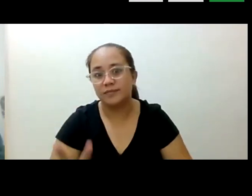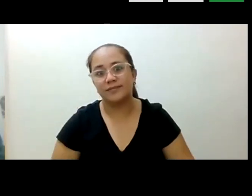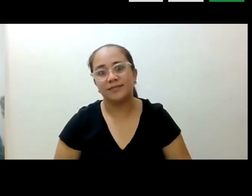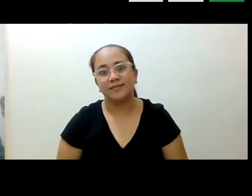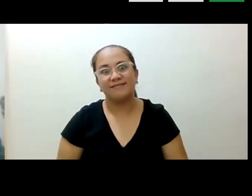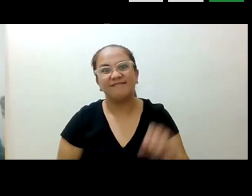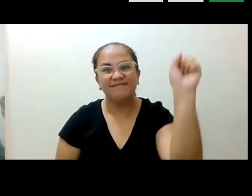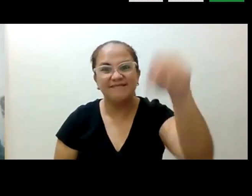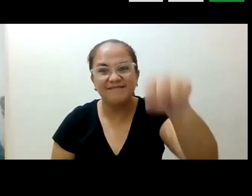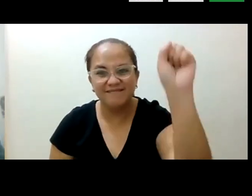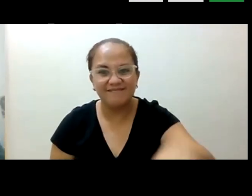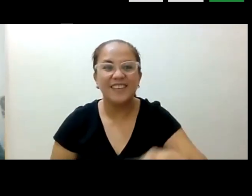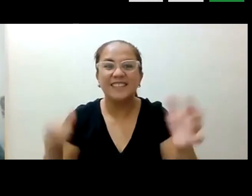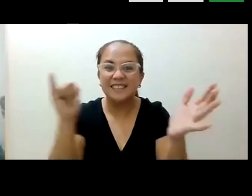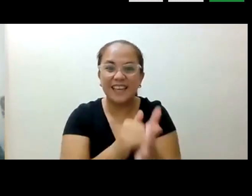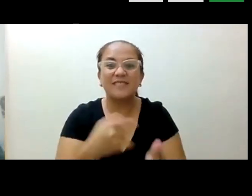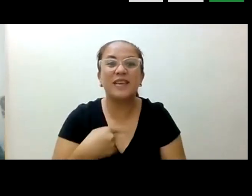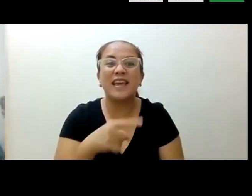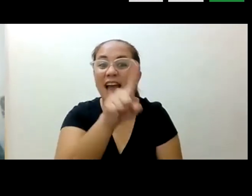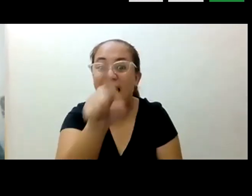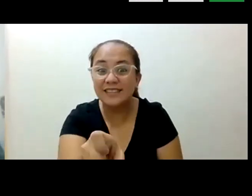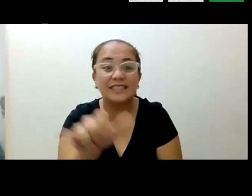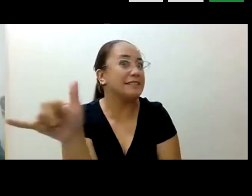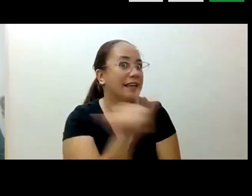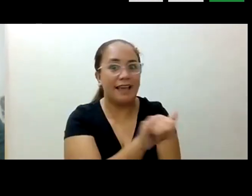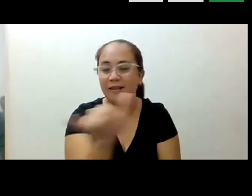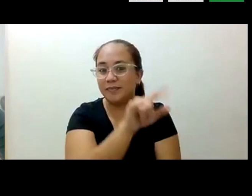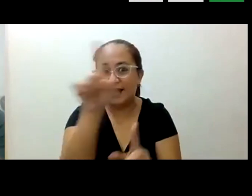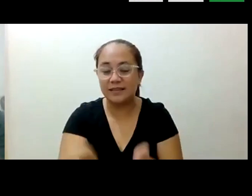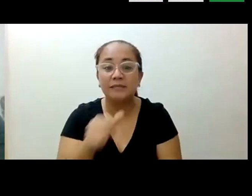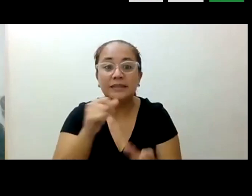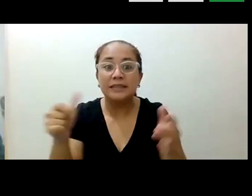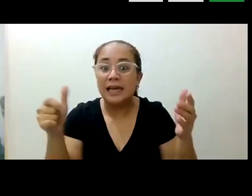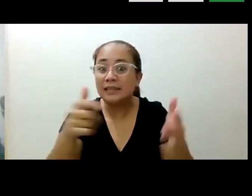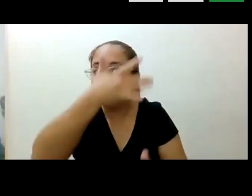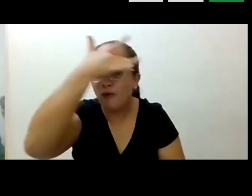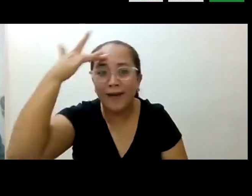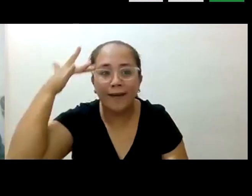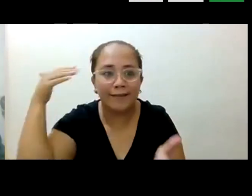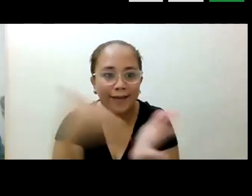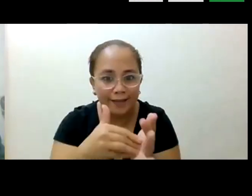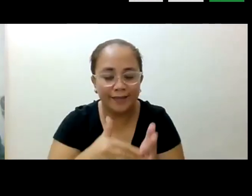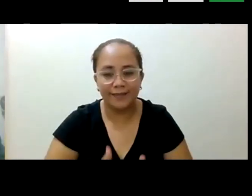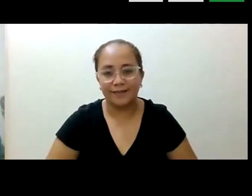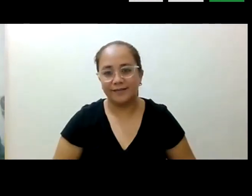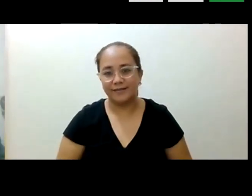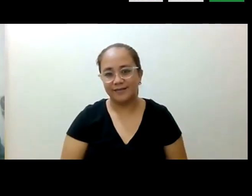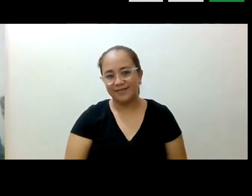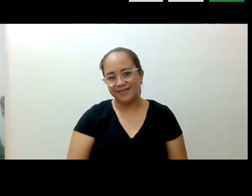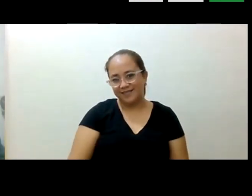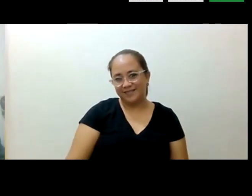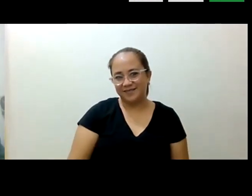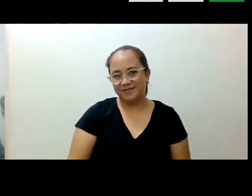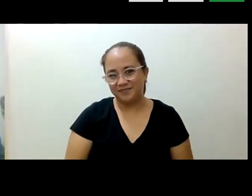Yes, that's why I'm going to ask you on the midterm so you don't totally forget again. Yes, sir.